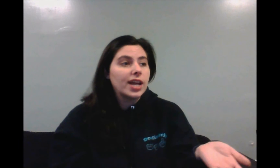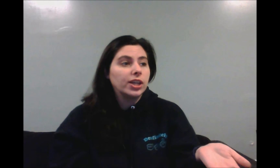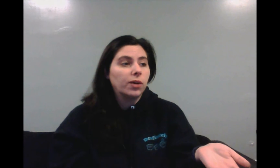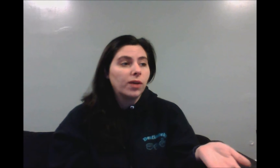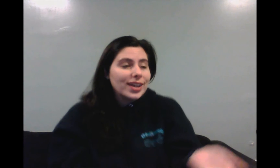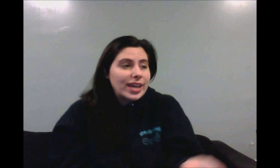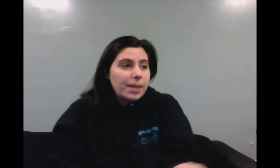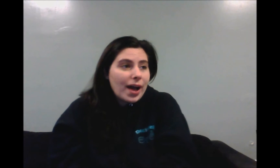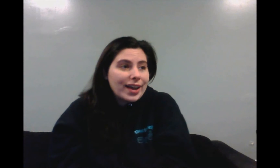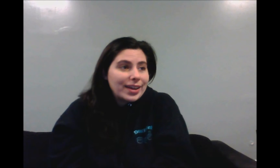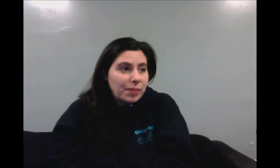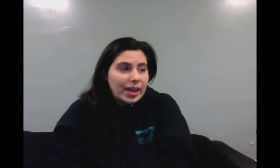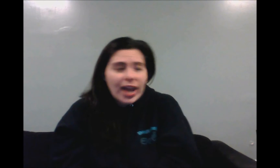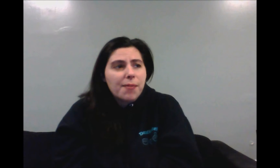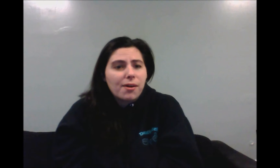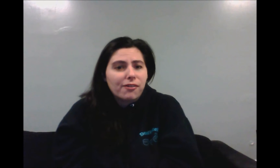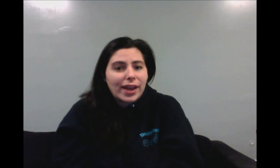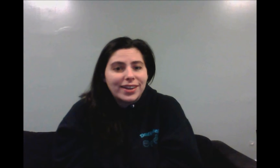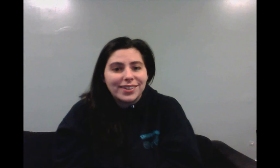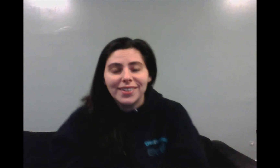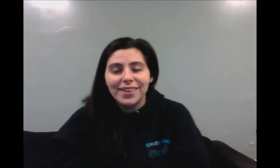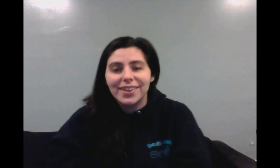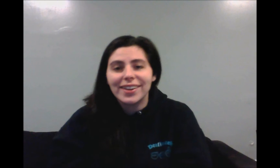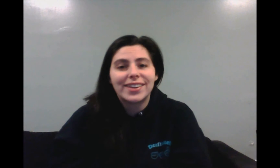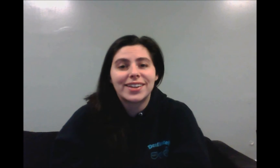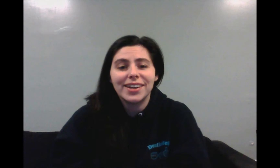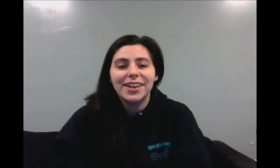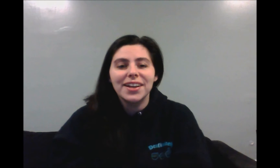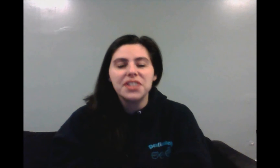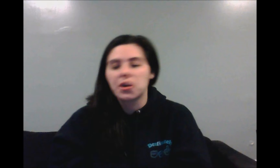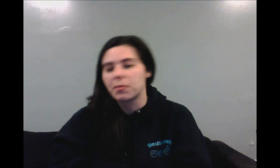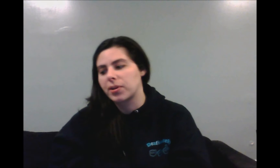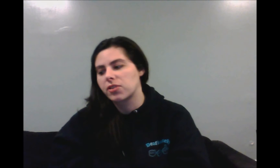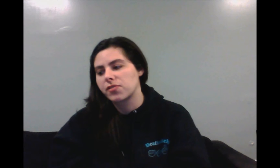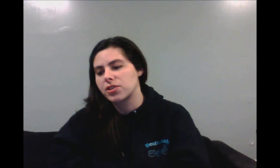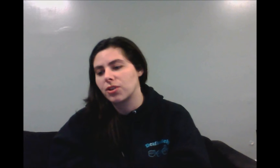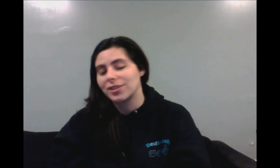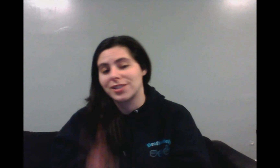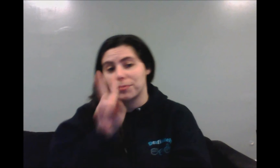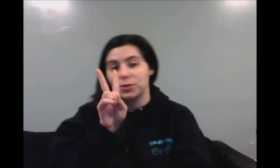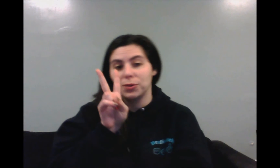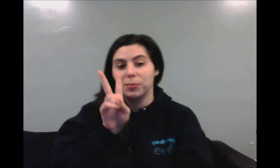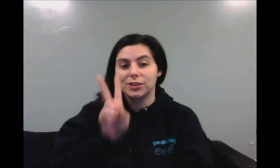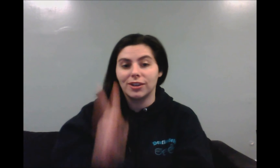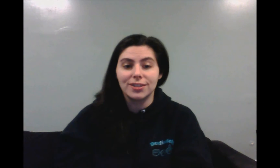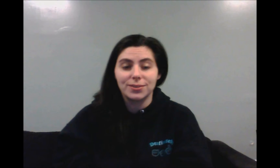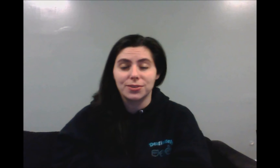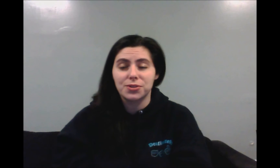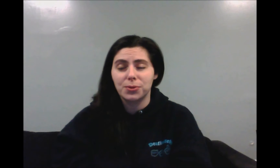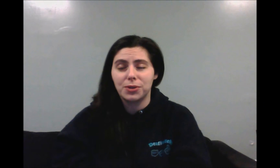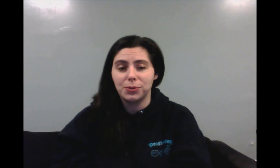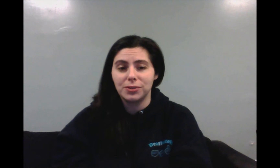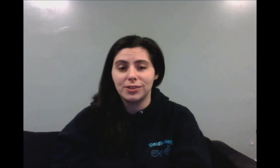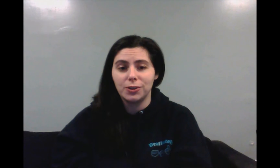Continue, keep hugging me. I'm all right. Showed me a picture of his dogs. He's got two bulldogs, which are so cute, little